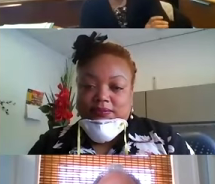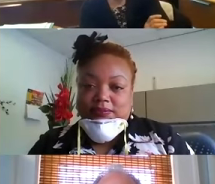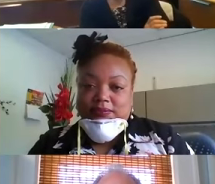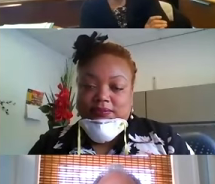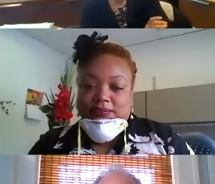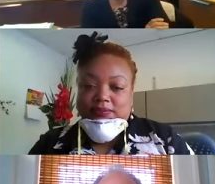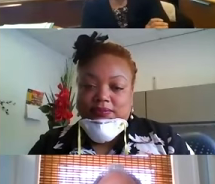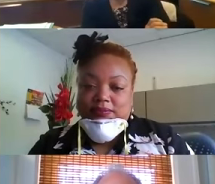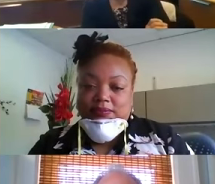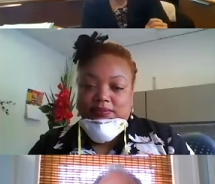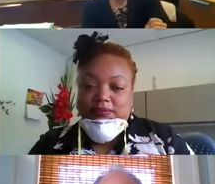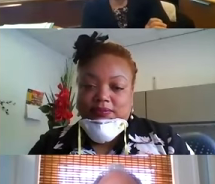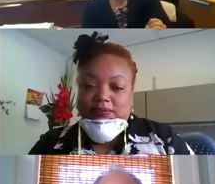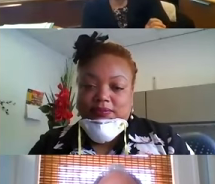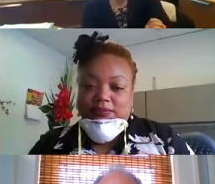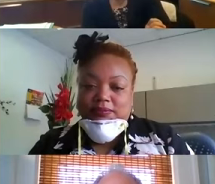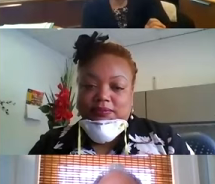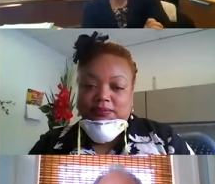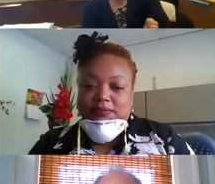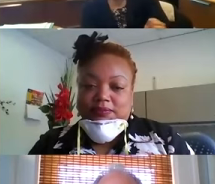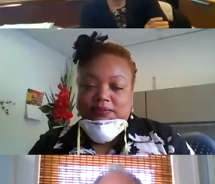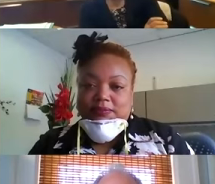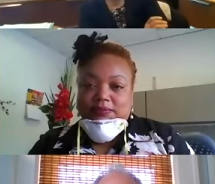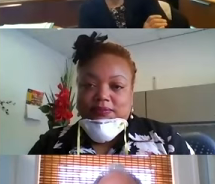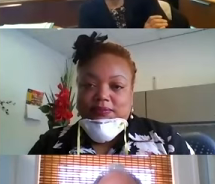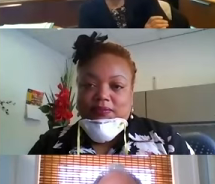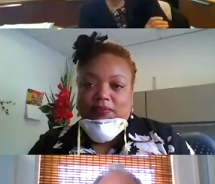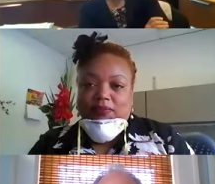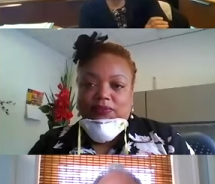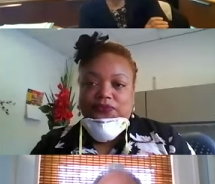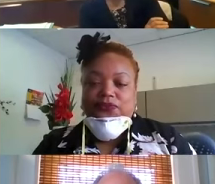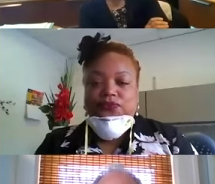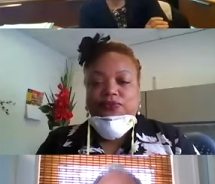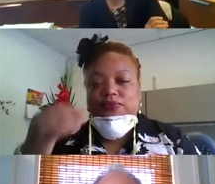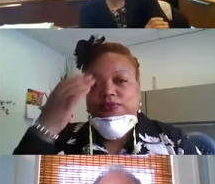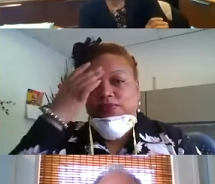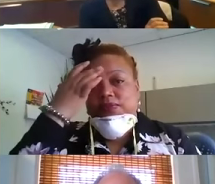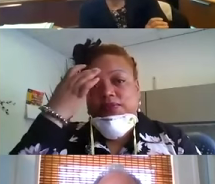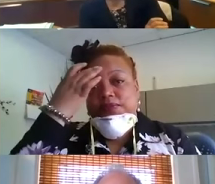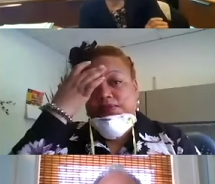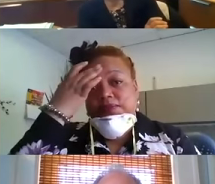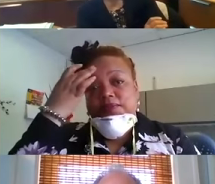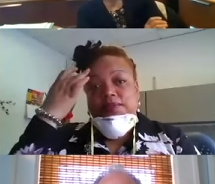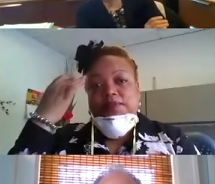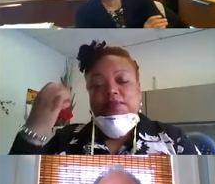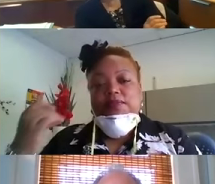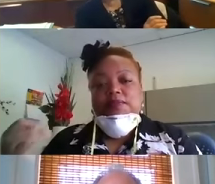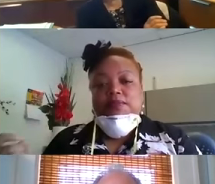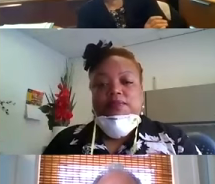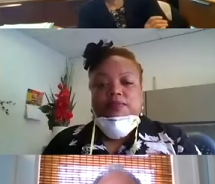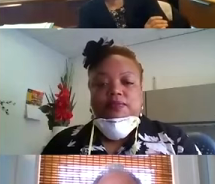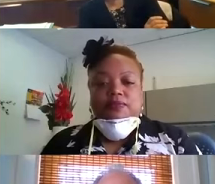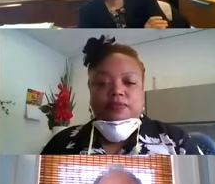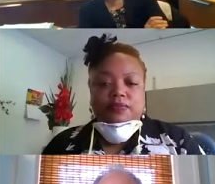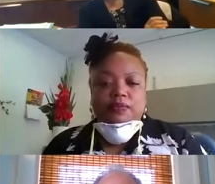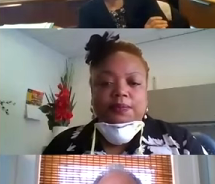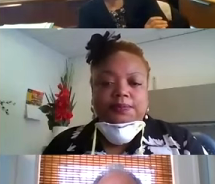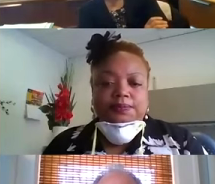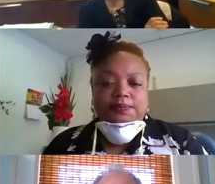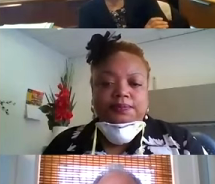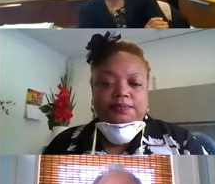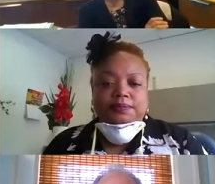Washington, W.E. Du Bois, and Franz Boas significantly shaped his philosophies and convictions on racism. When the